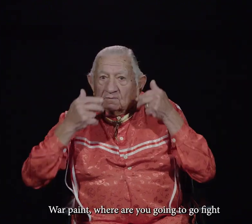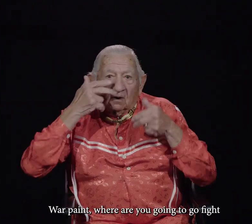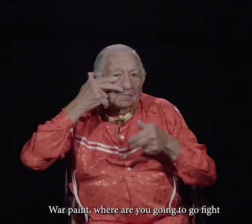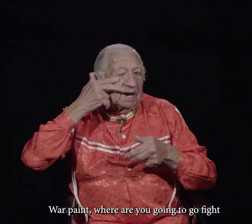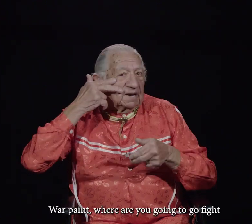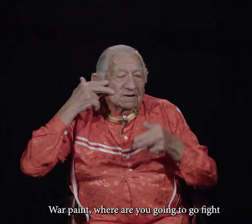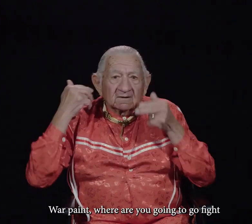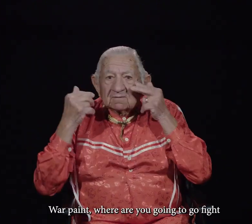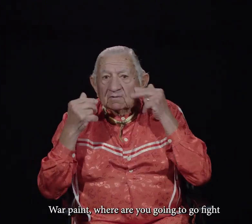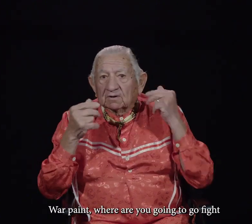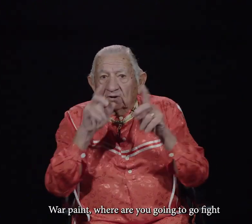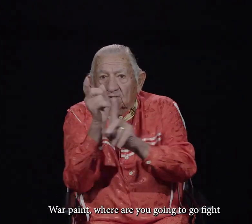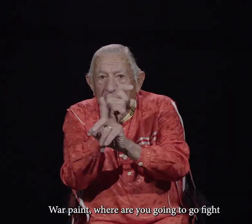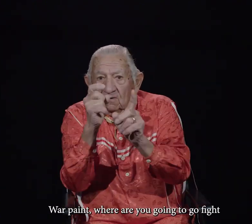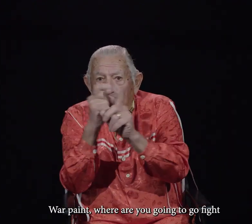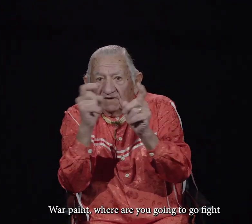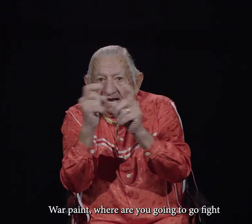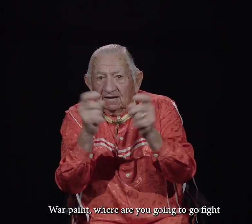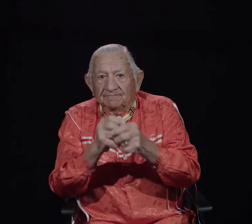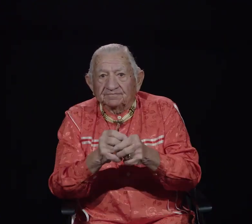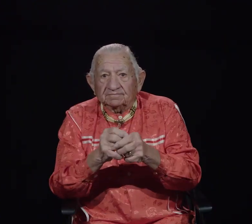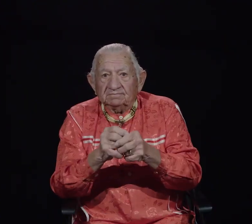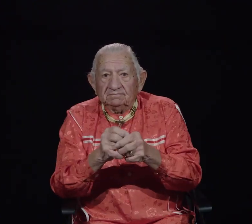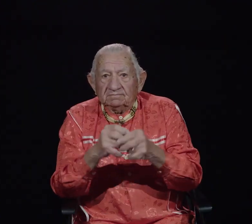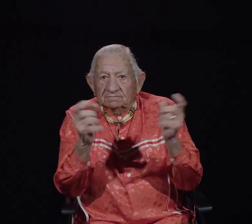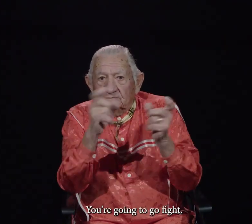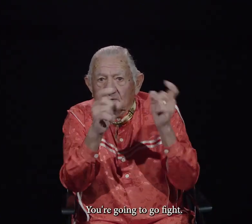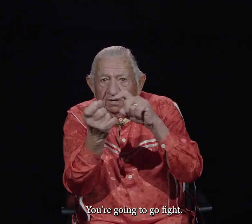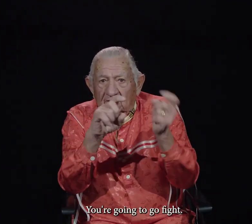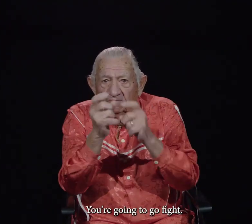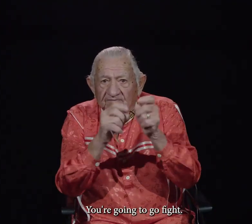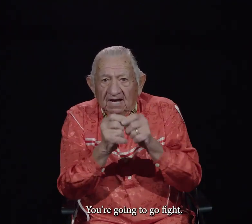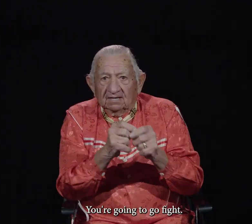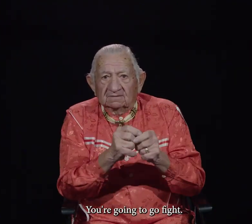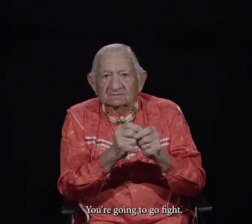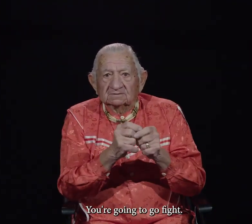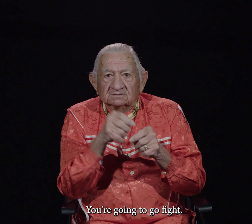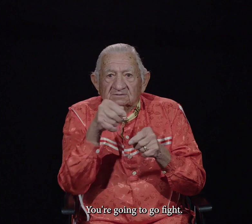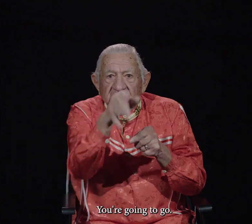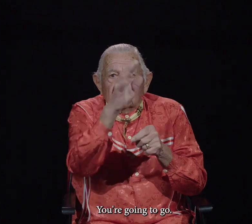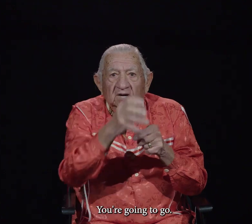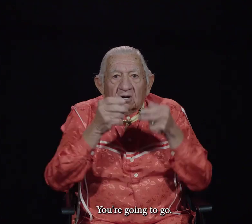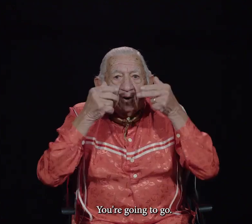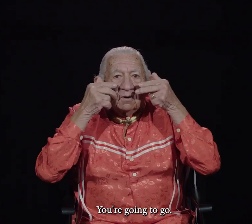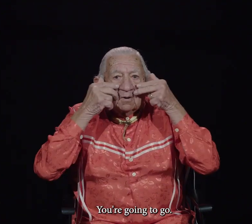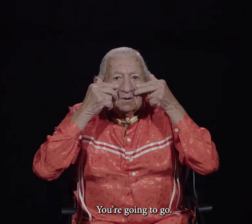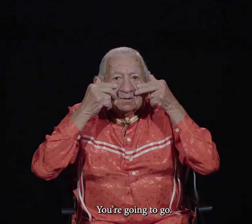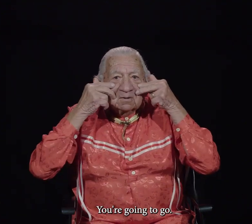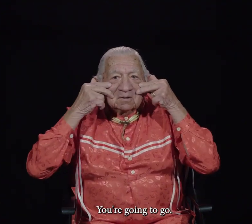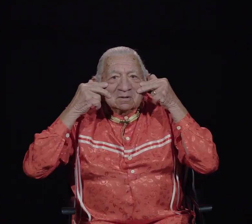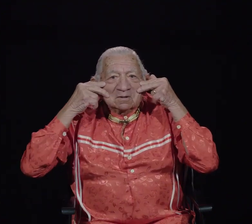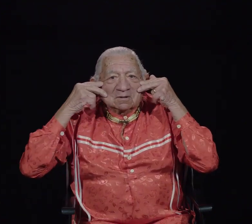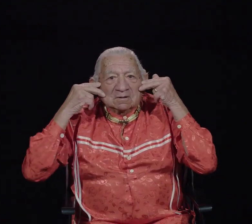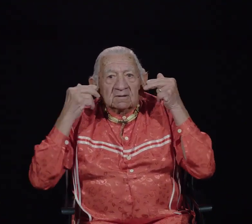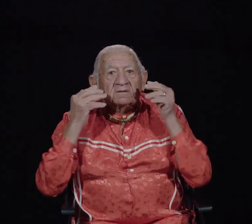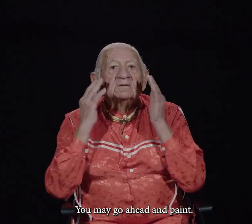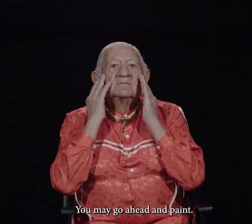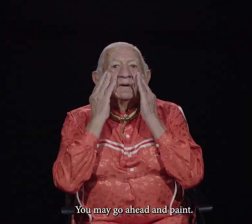War paint, or you're going to go fight. You're going to go fight. You're going to go. You may